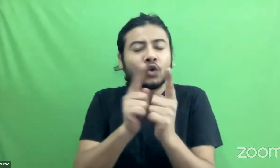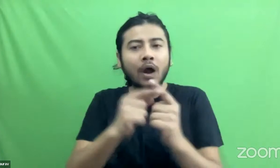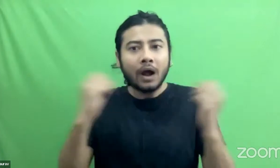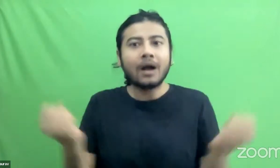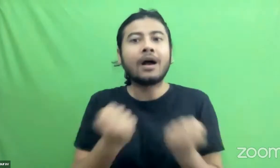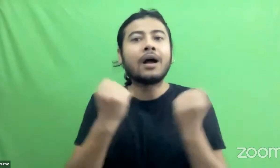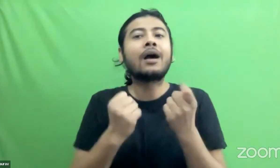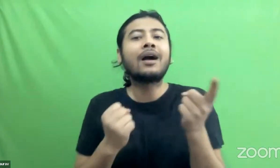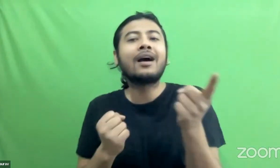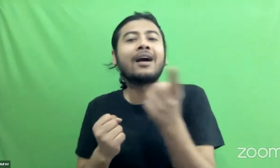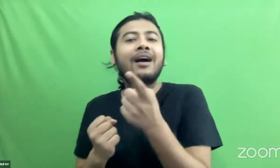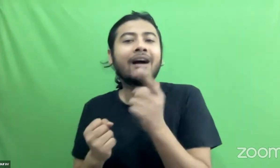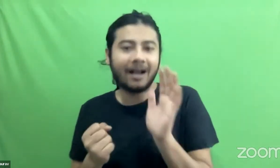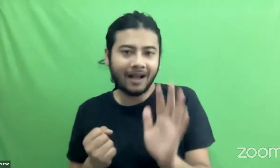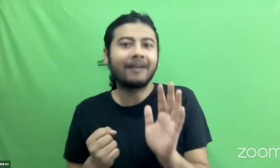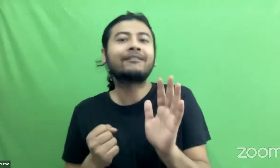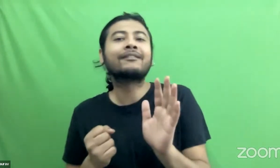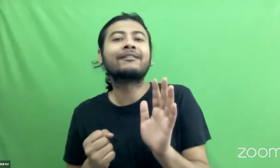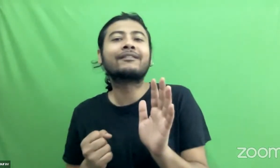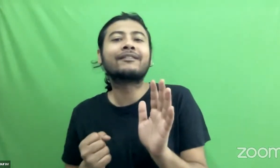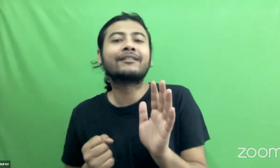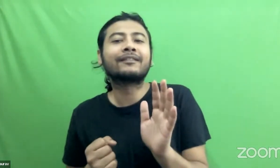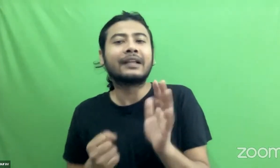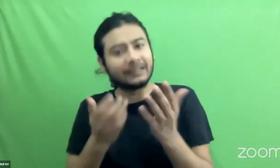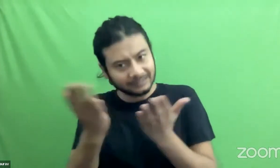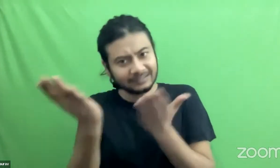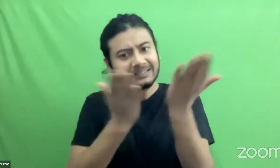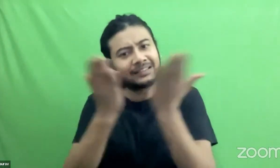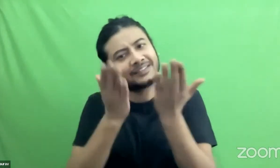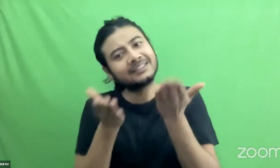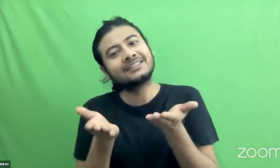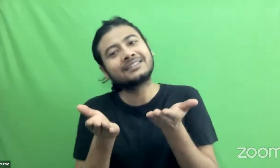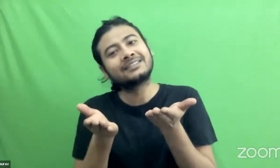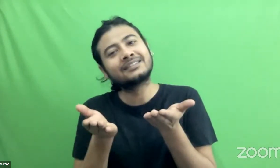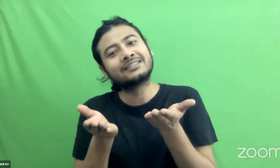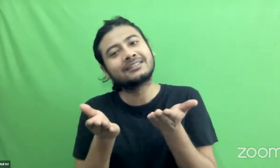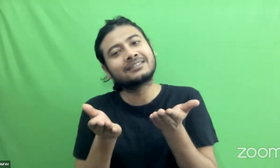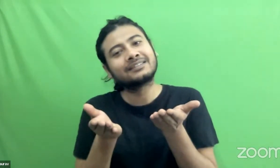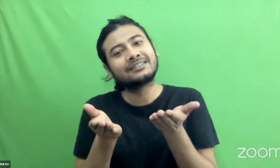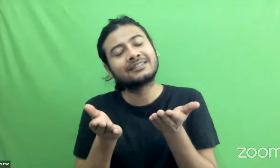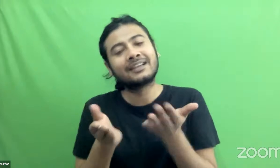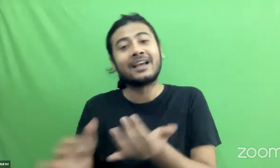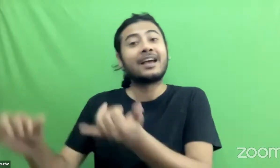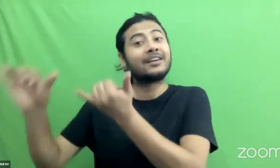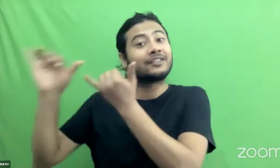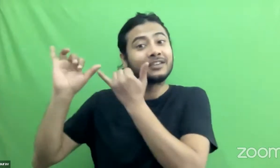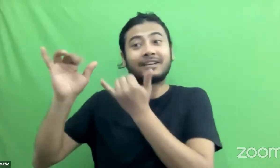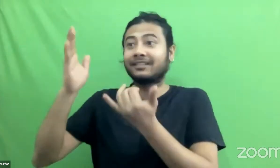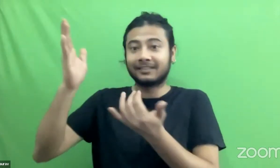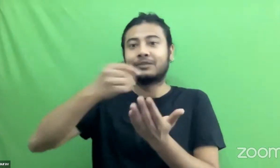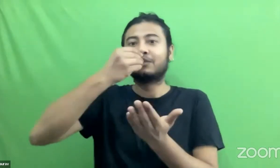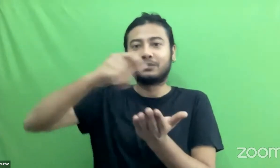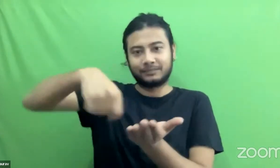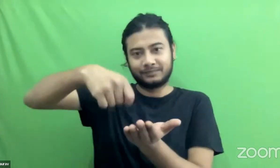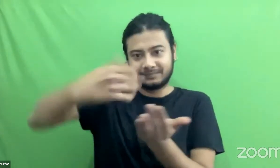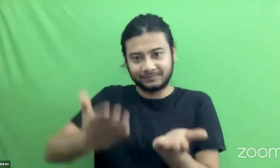So when I asked you to sketch something, or when I asked you to offer bhoga to Krishna, so all that is service to Krishna.